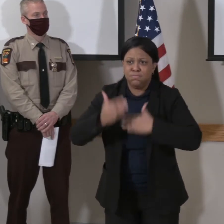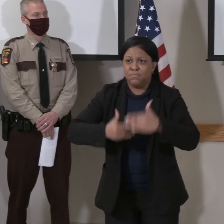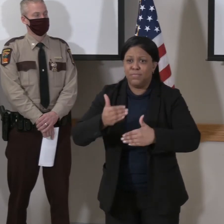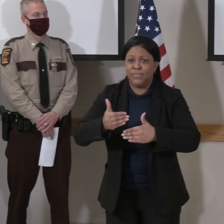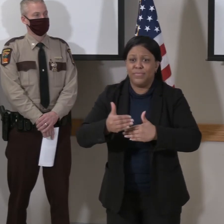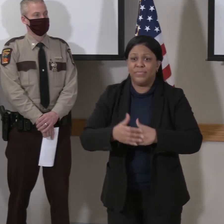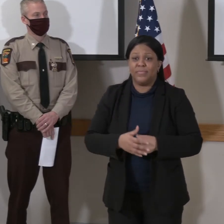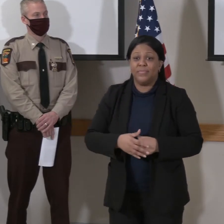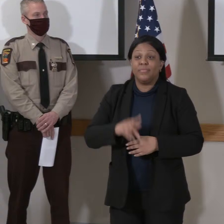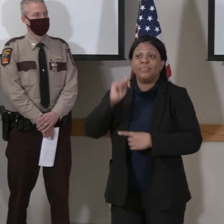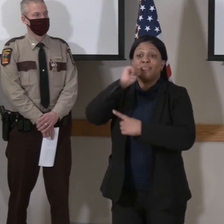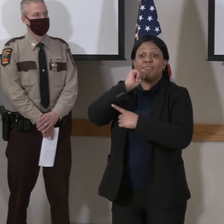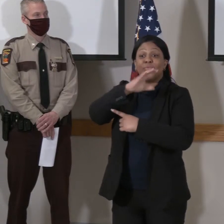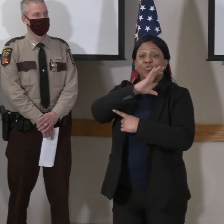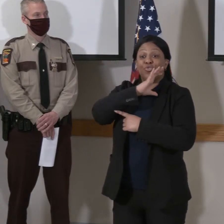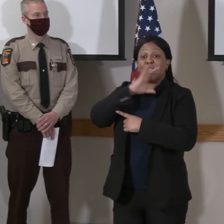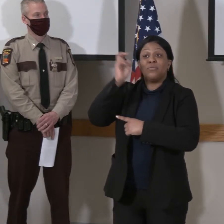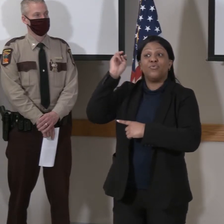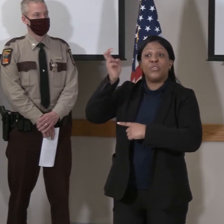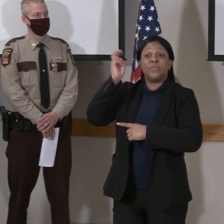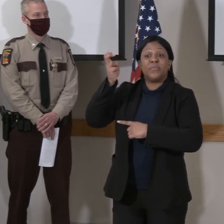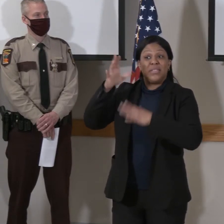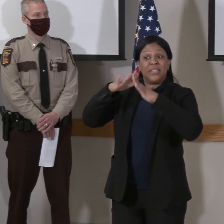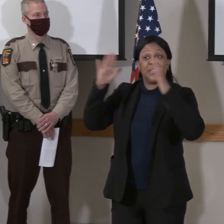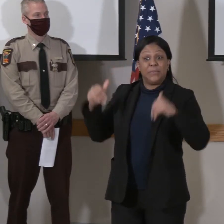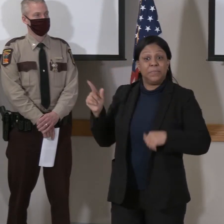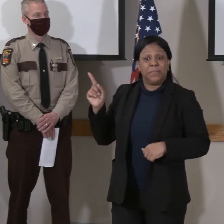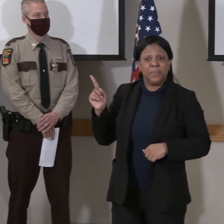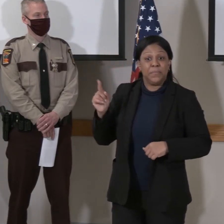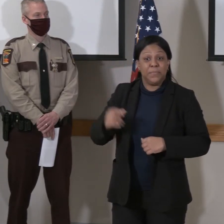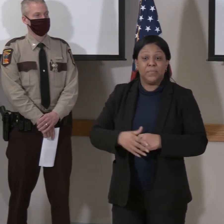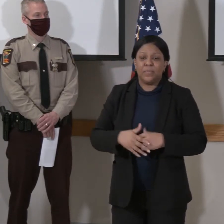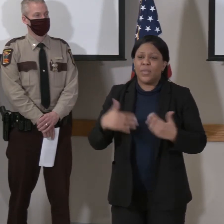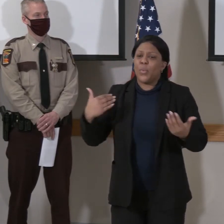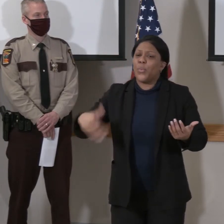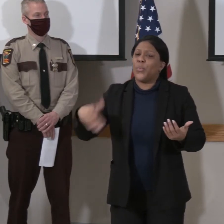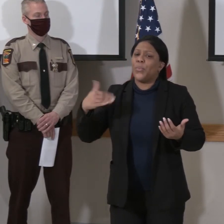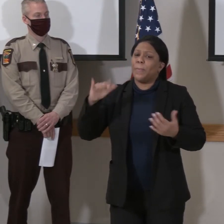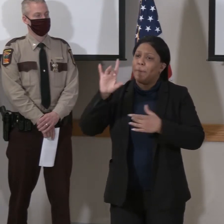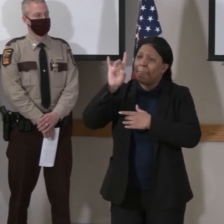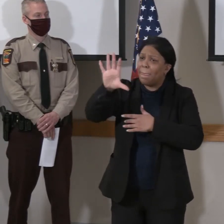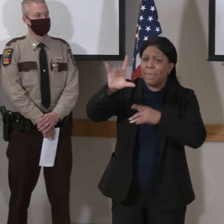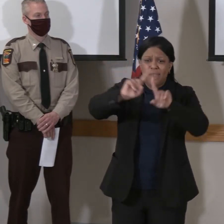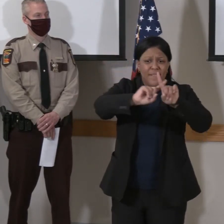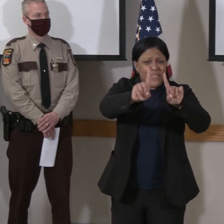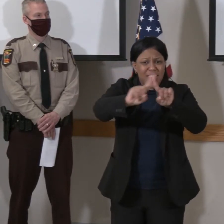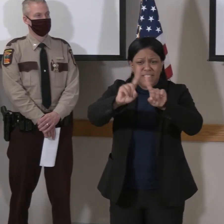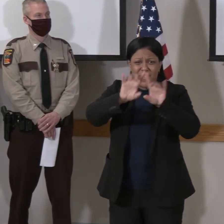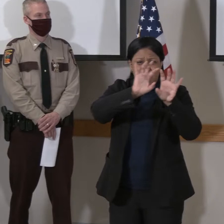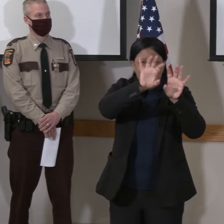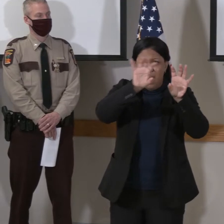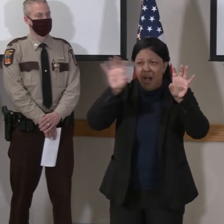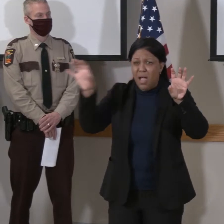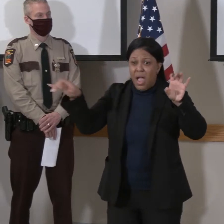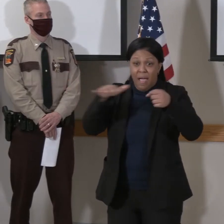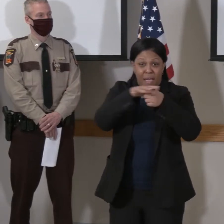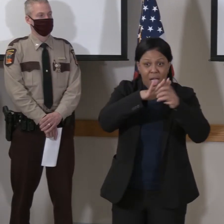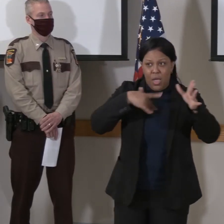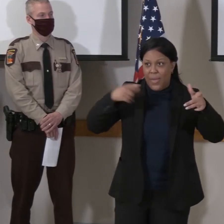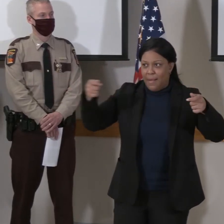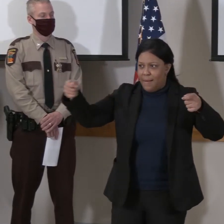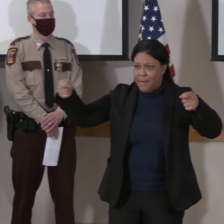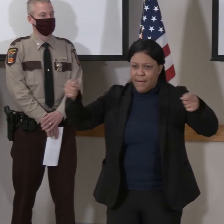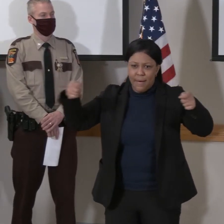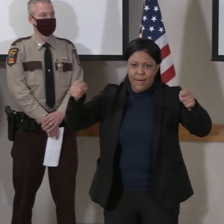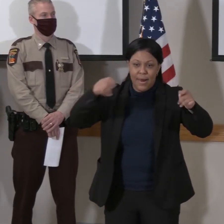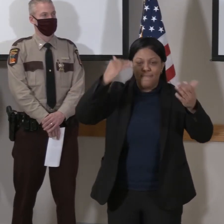over 7+ counties, 85 communities, and we fully understand the transportation necessities of people